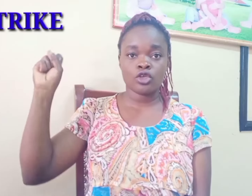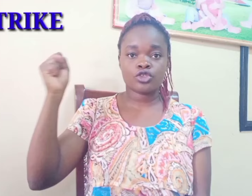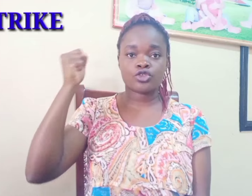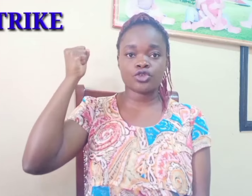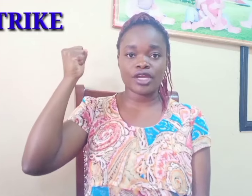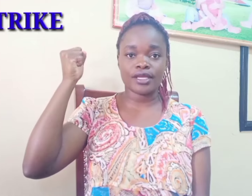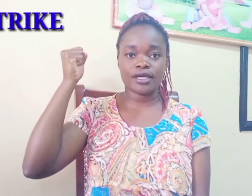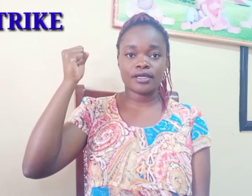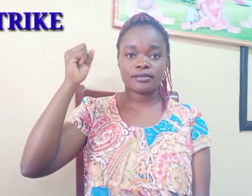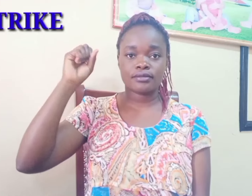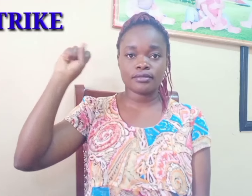strike.